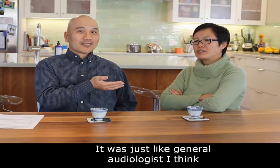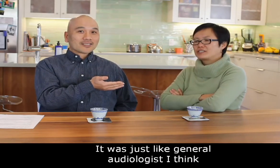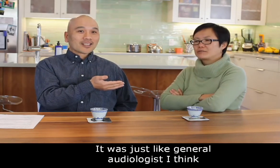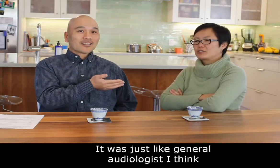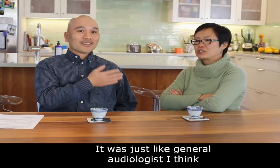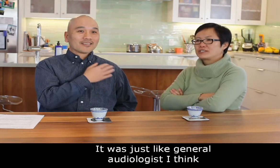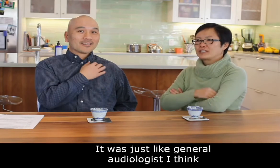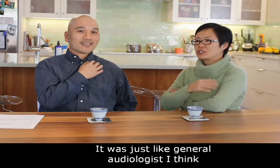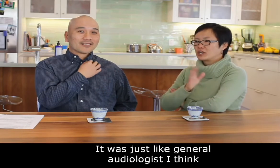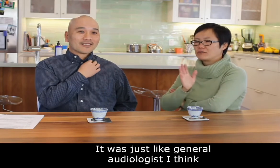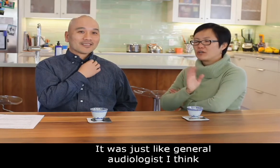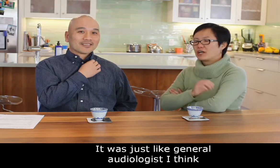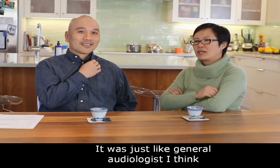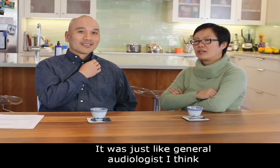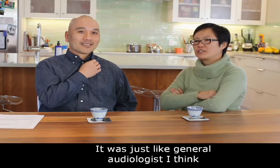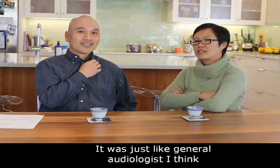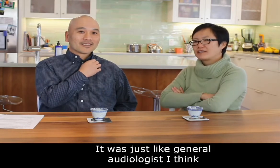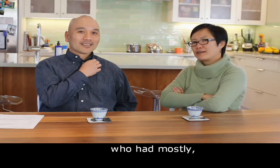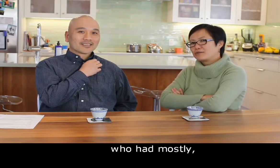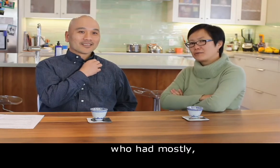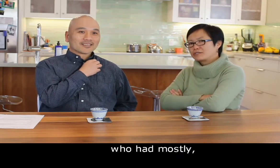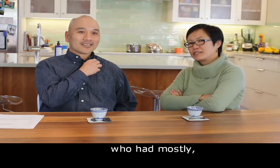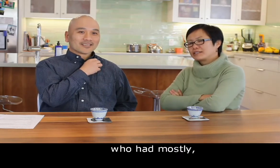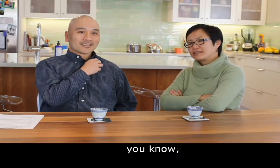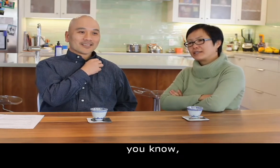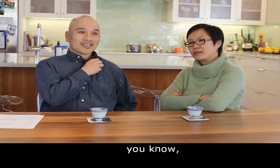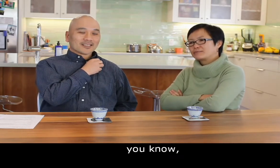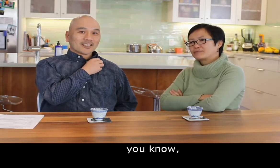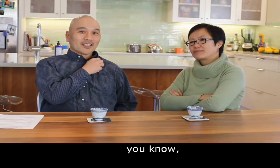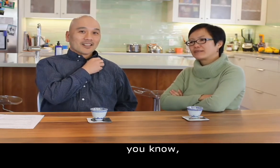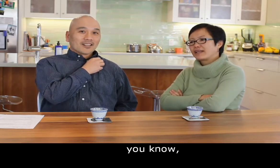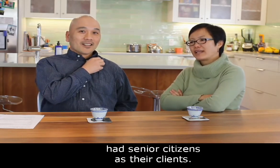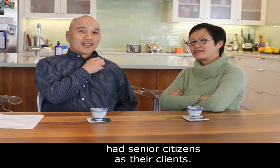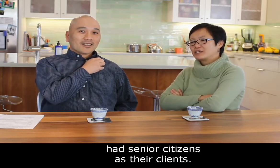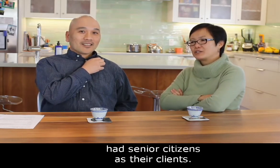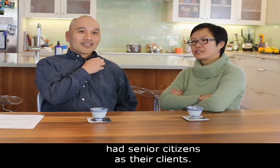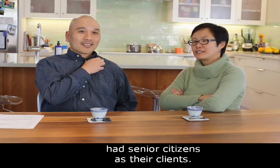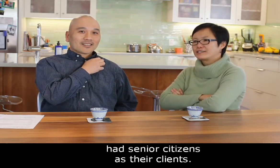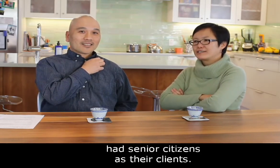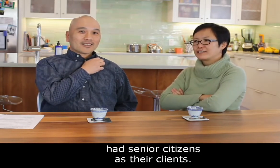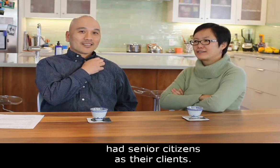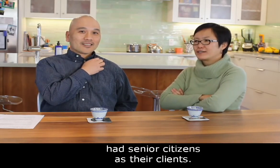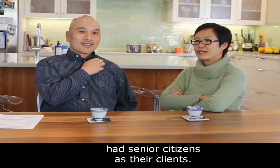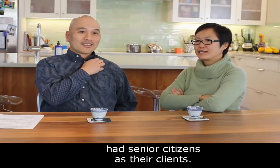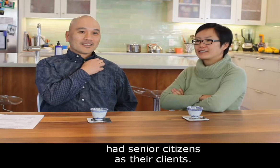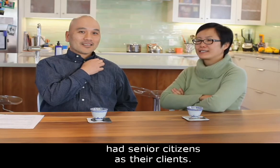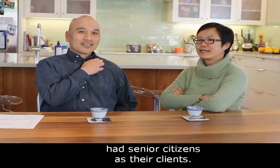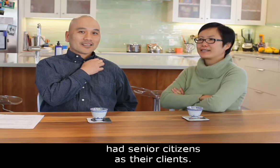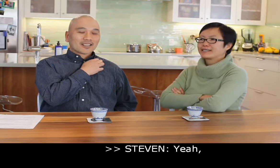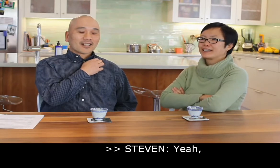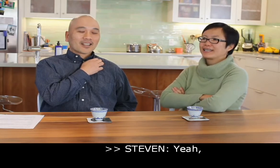Yeah. It was just like a general audiologist. I think who mostly, had senior citizens as their clients. Yeah, and I